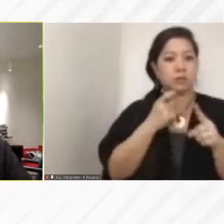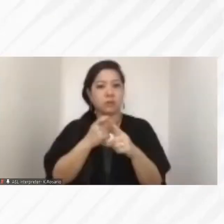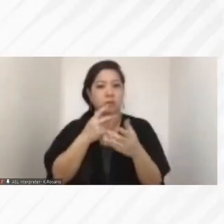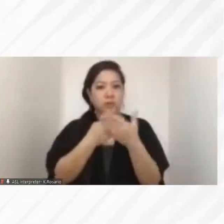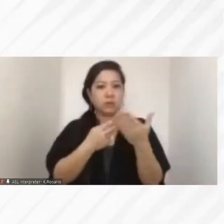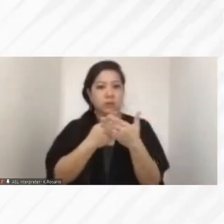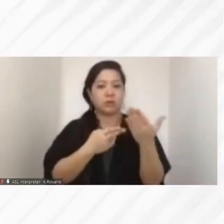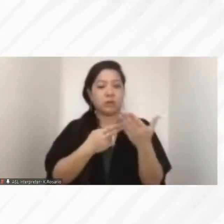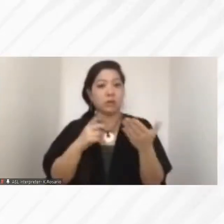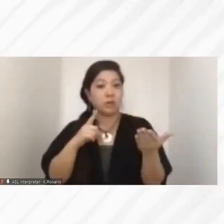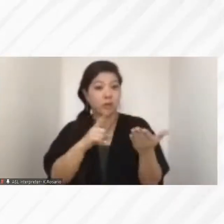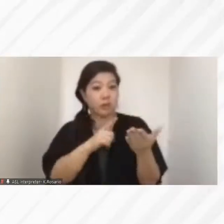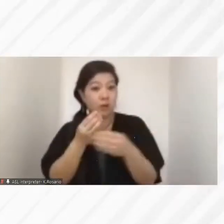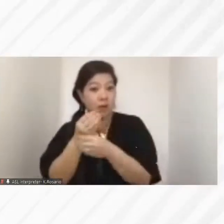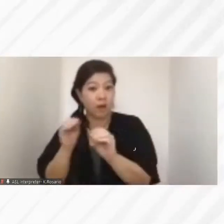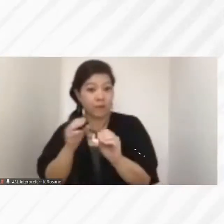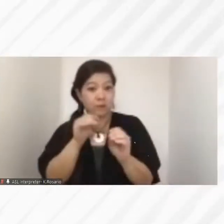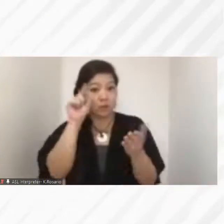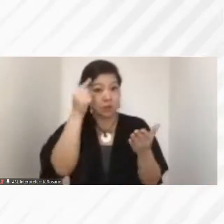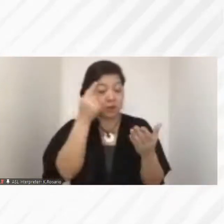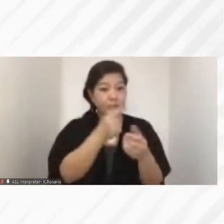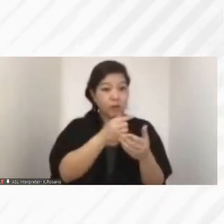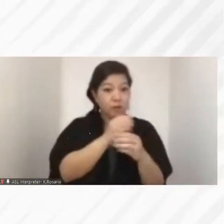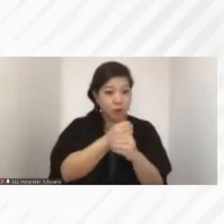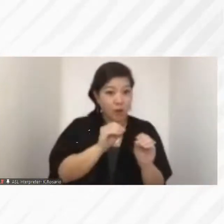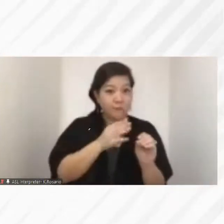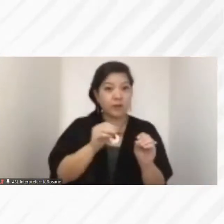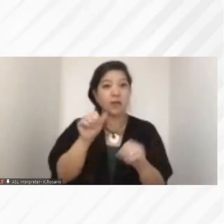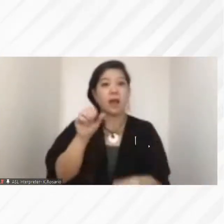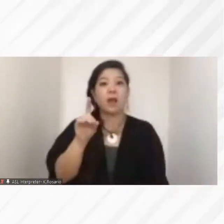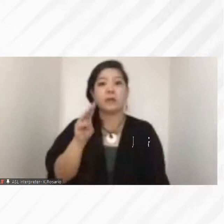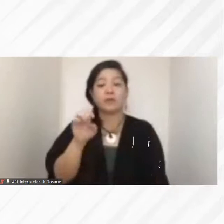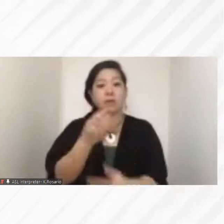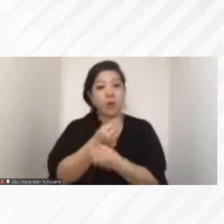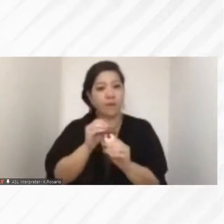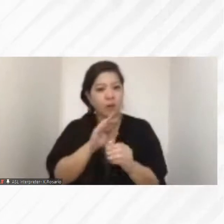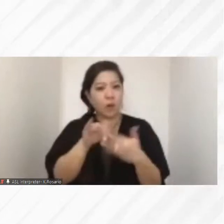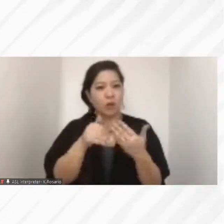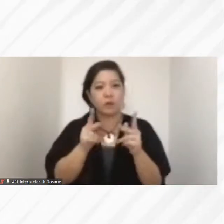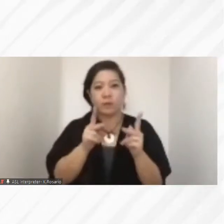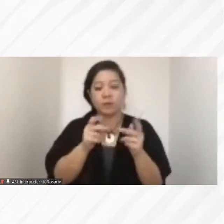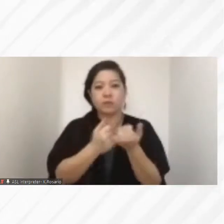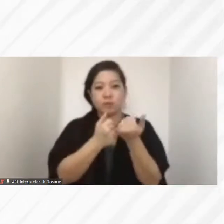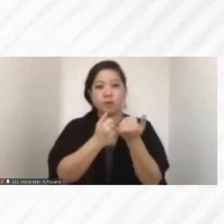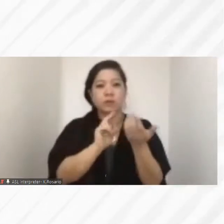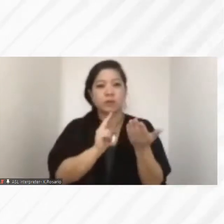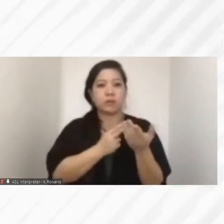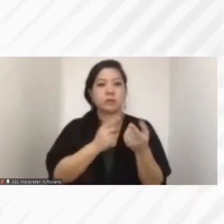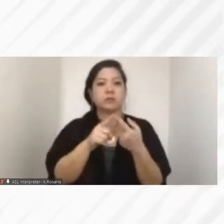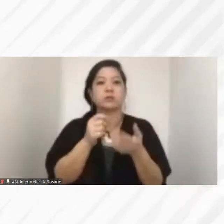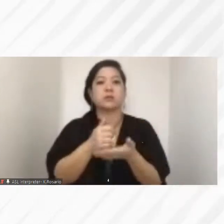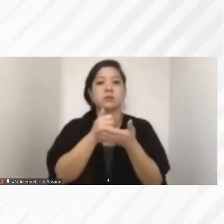the legislature's office, the governor's office, the administration, and all the stakeholders here to